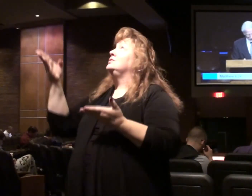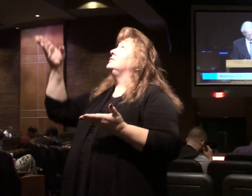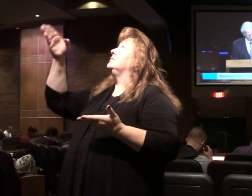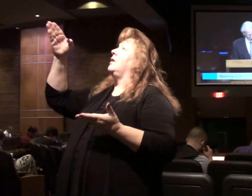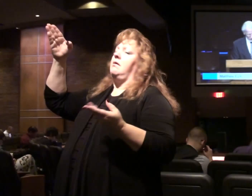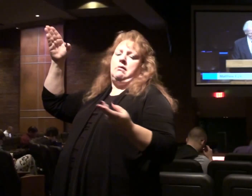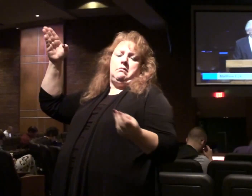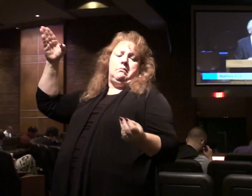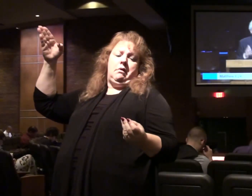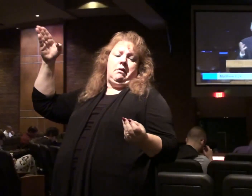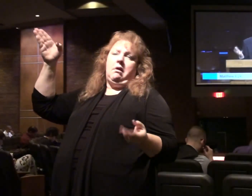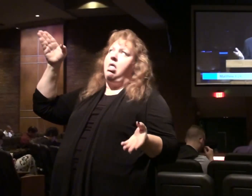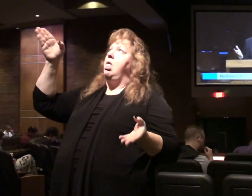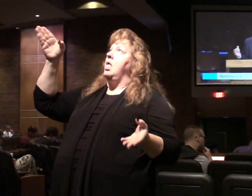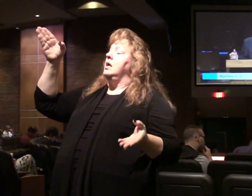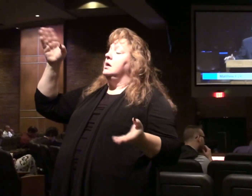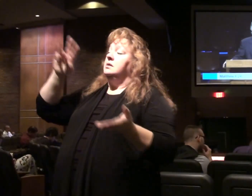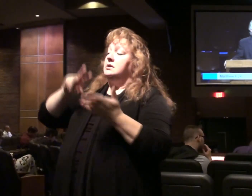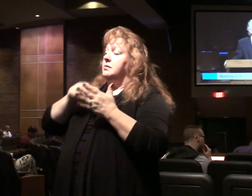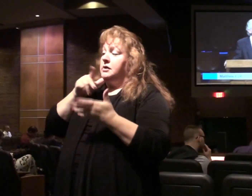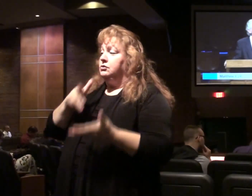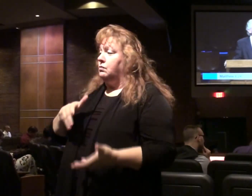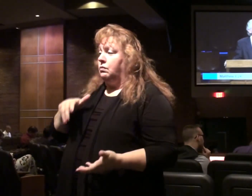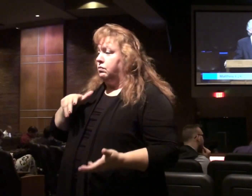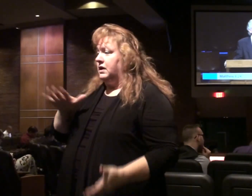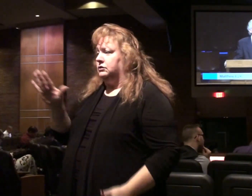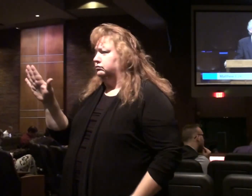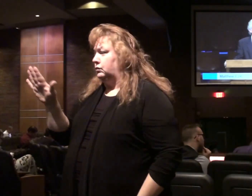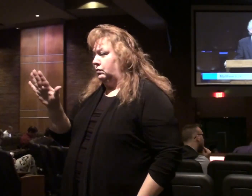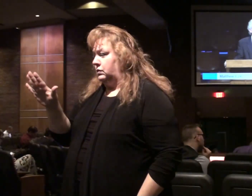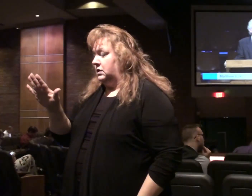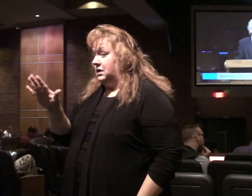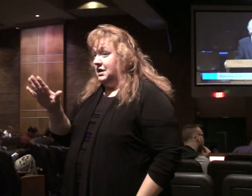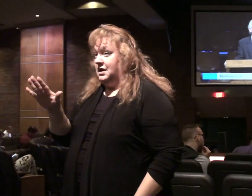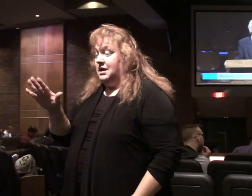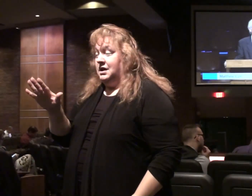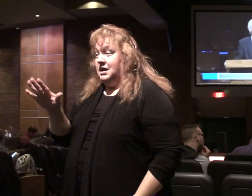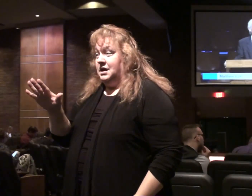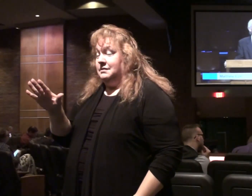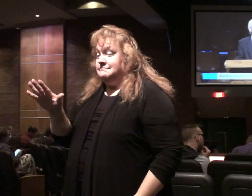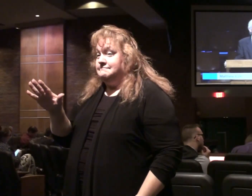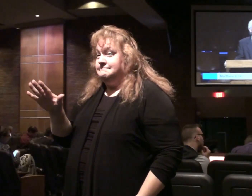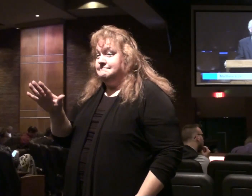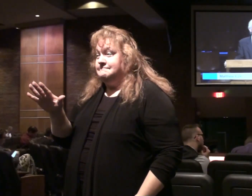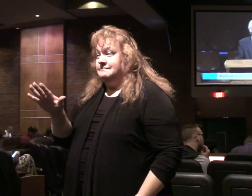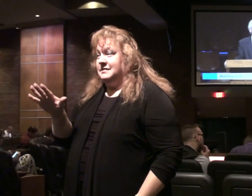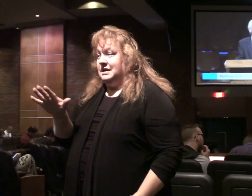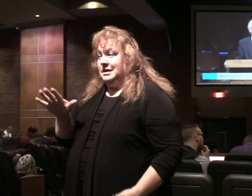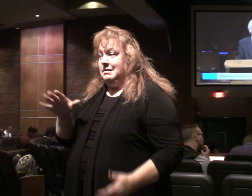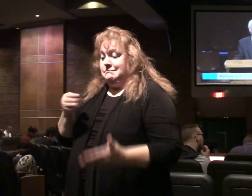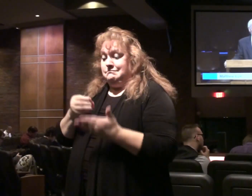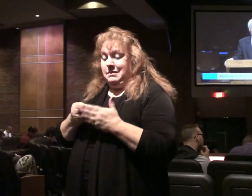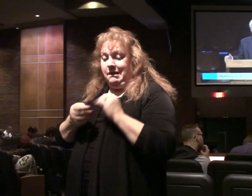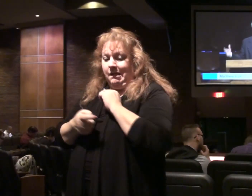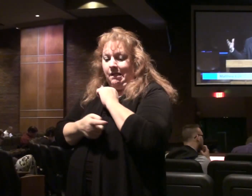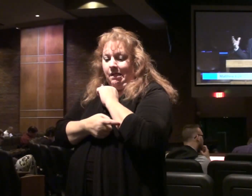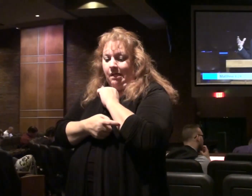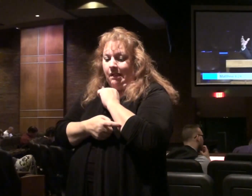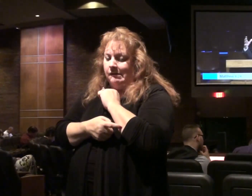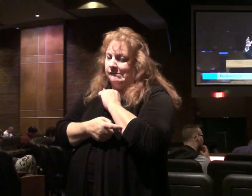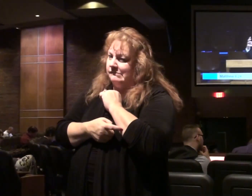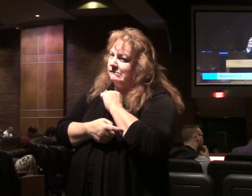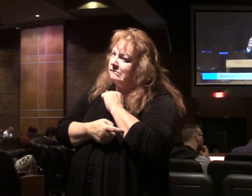wealth. Doesn't mean you can't have wealth. But you know, Mary, it becomes a very real temptation once we have